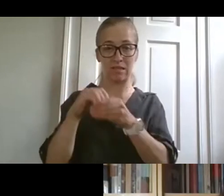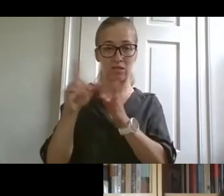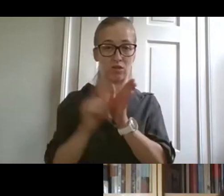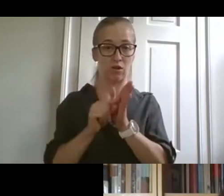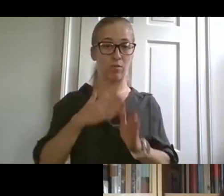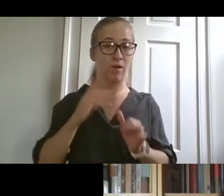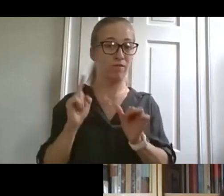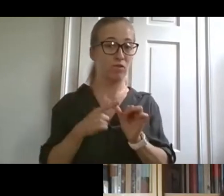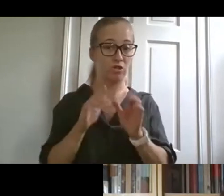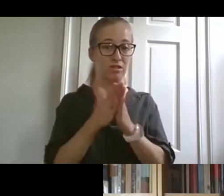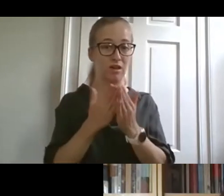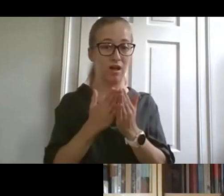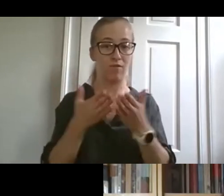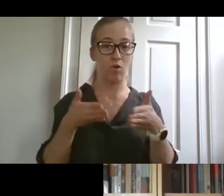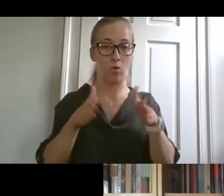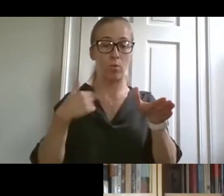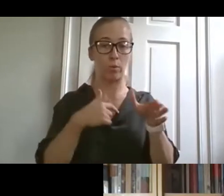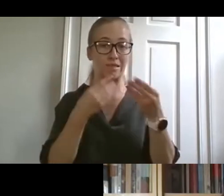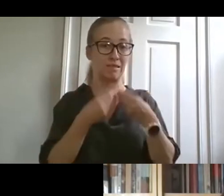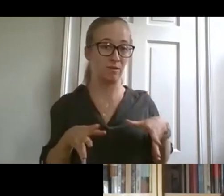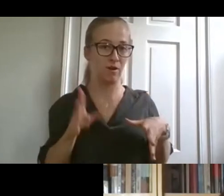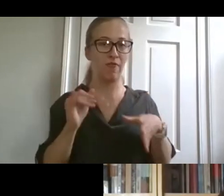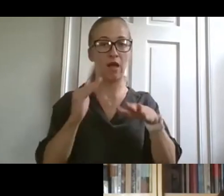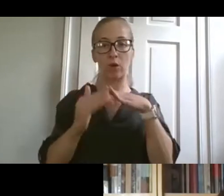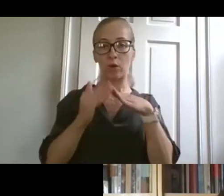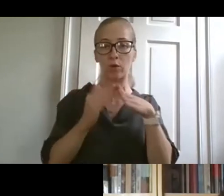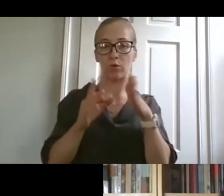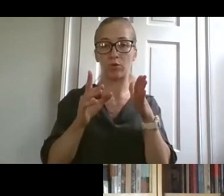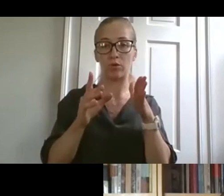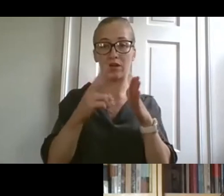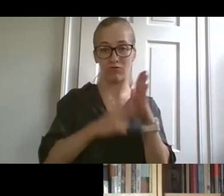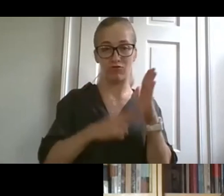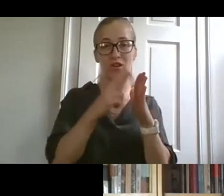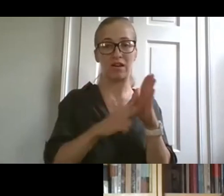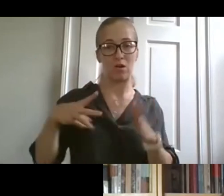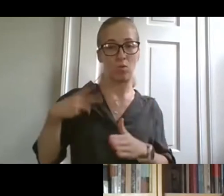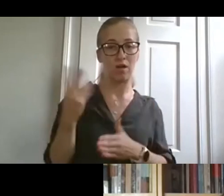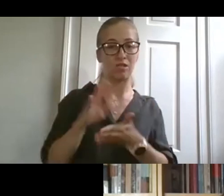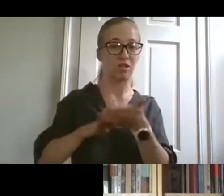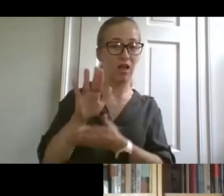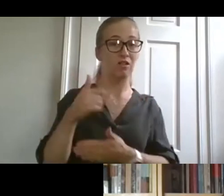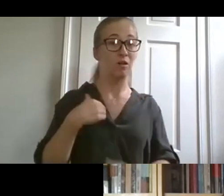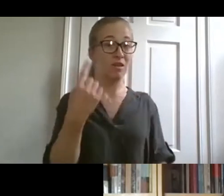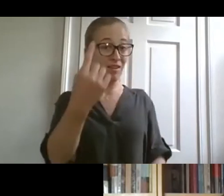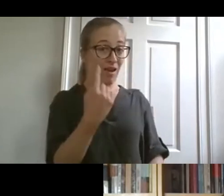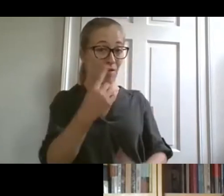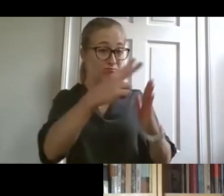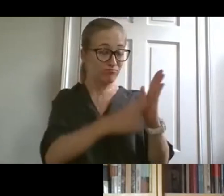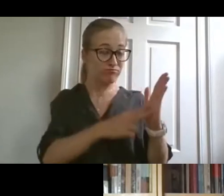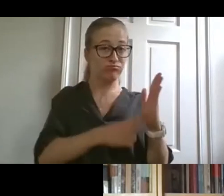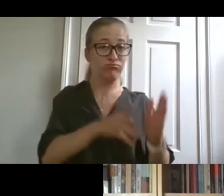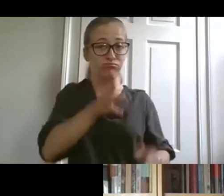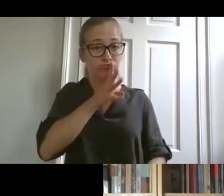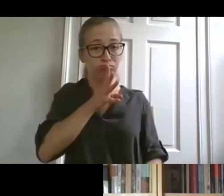first novel, Ways to Disappear, was the community read at Washington College. So I came and read, and it was it the